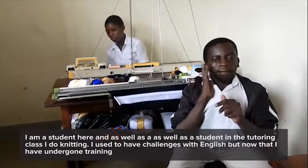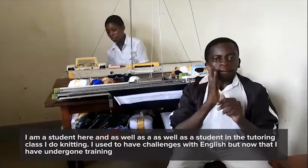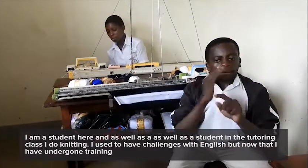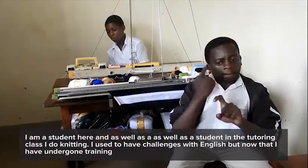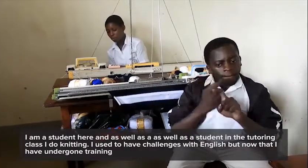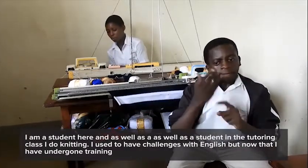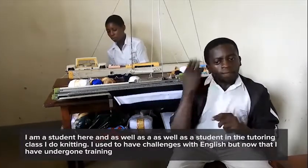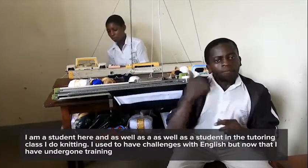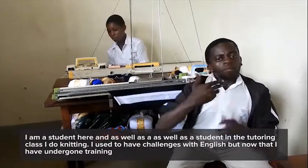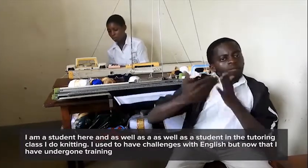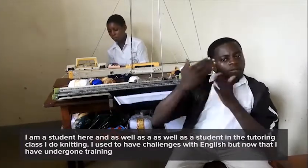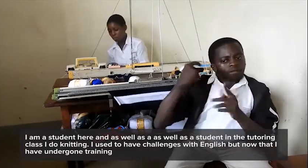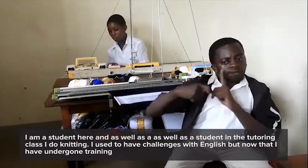I used to have challenges with English,